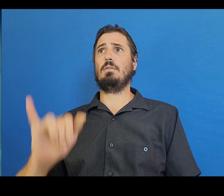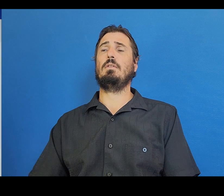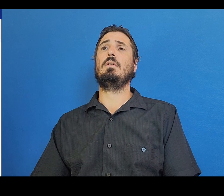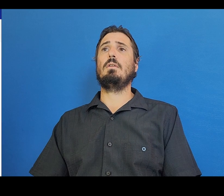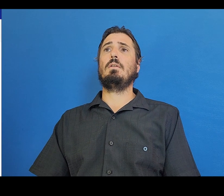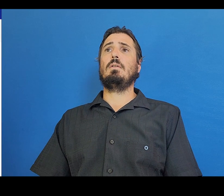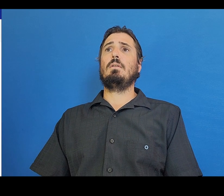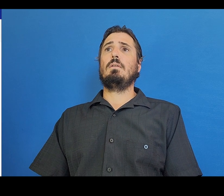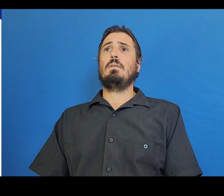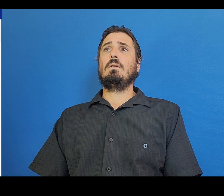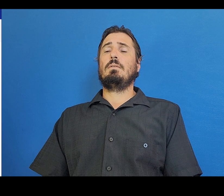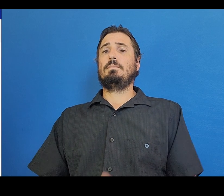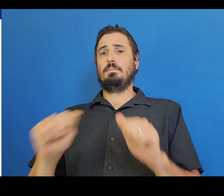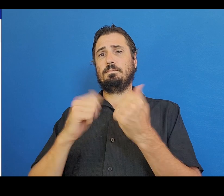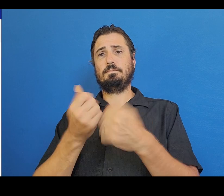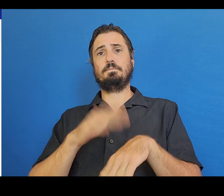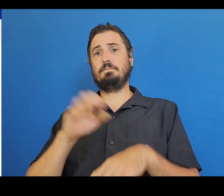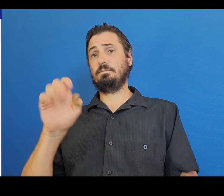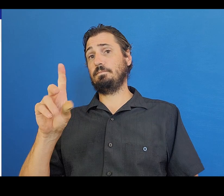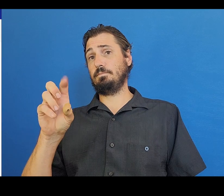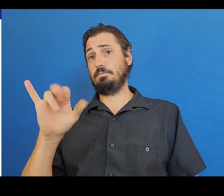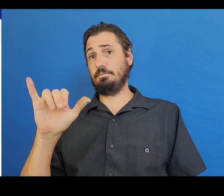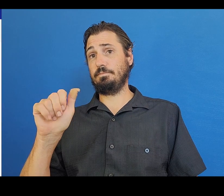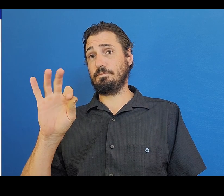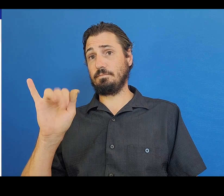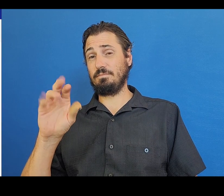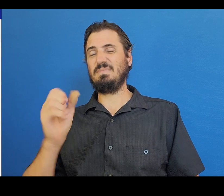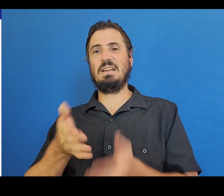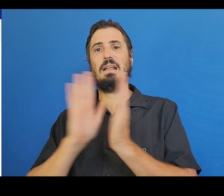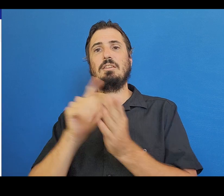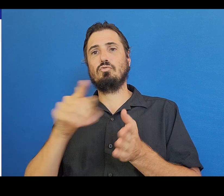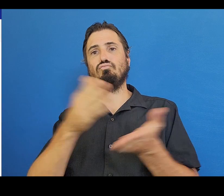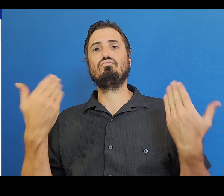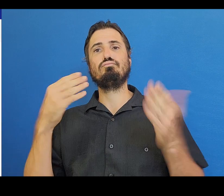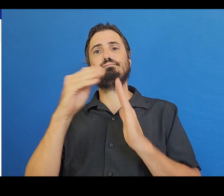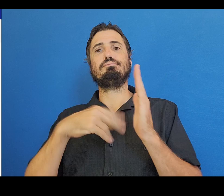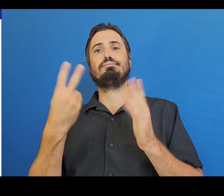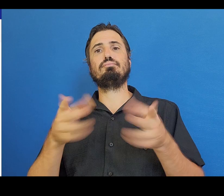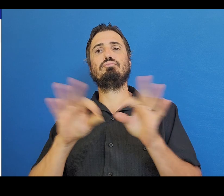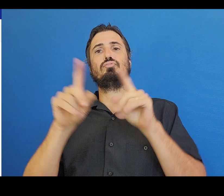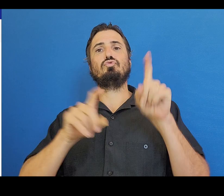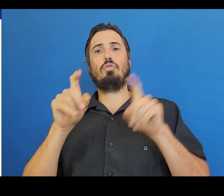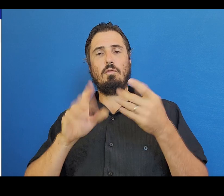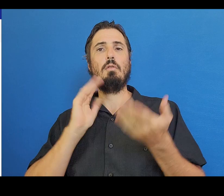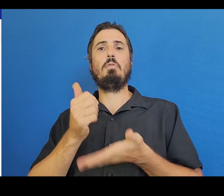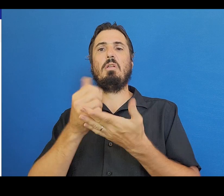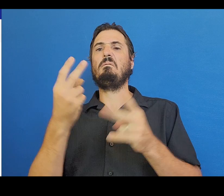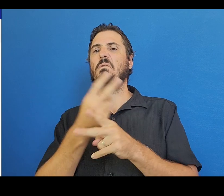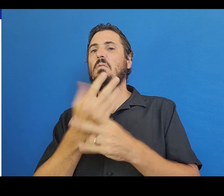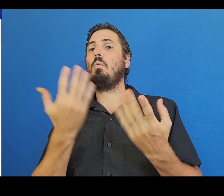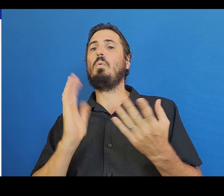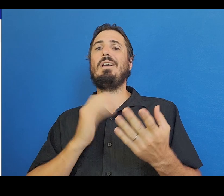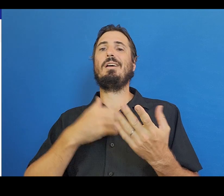health.hawaii.gov/Kauai. The Agency on Elderly Affairs is encouraging the public to participate in 2 important surveys that will help assess the needs of our